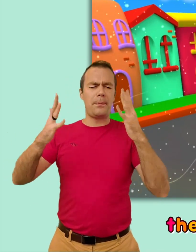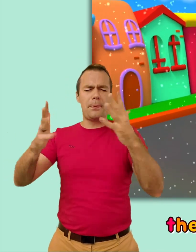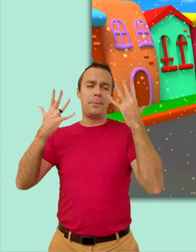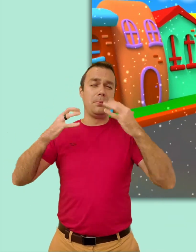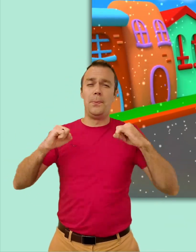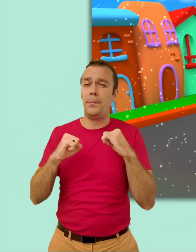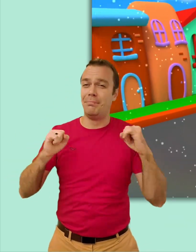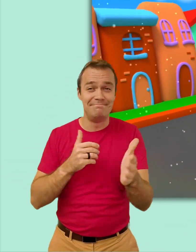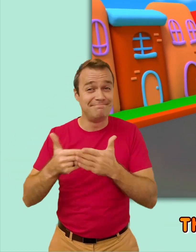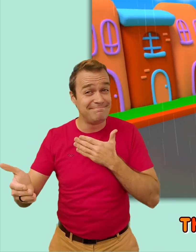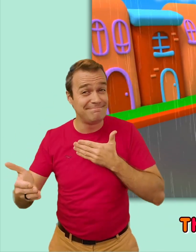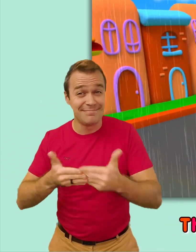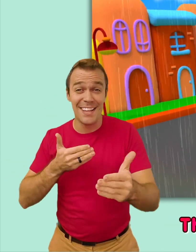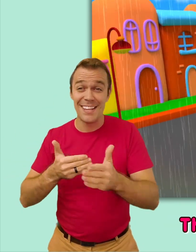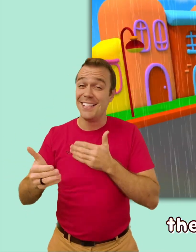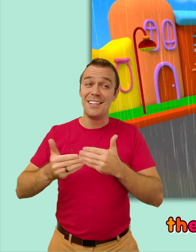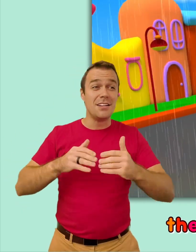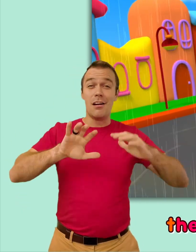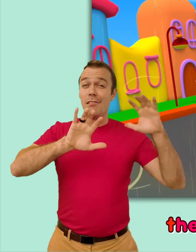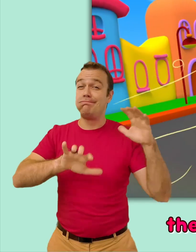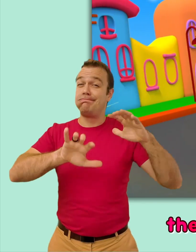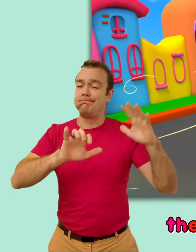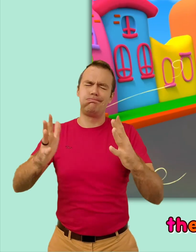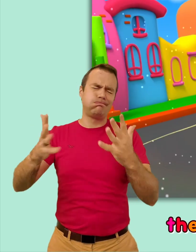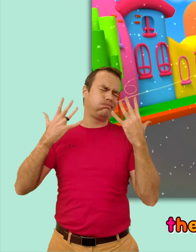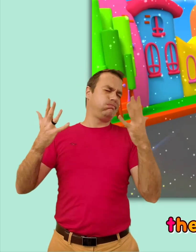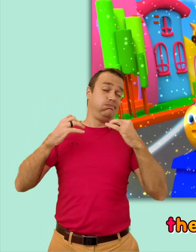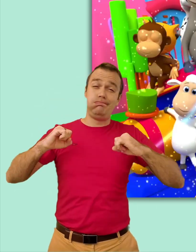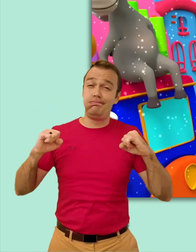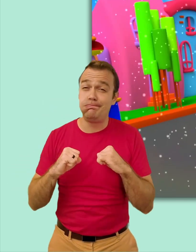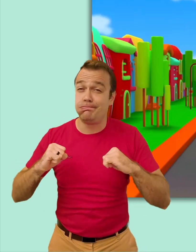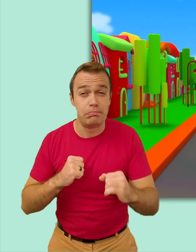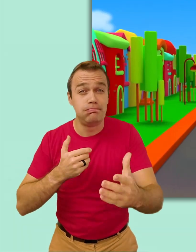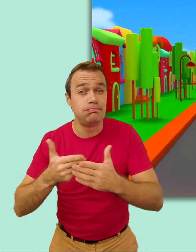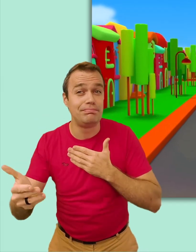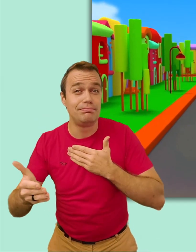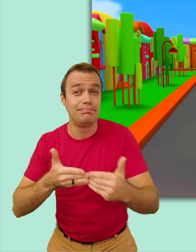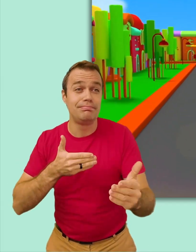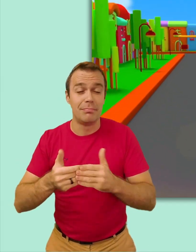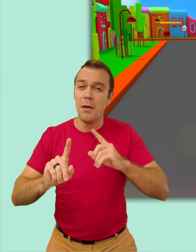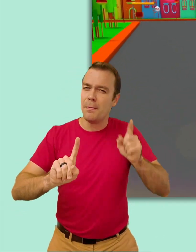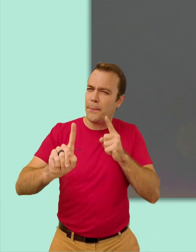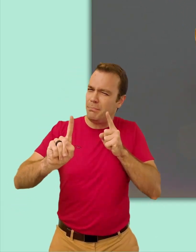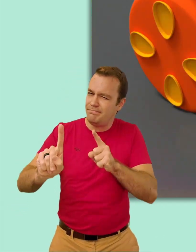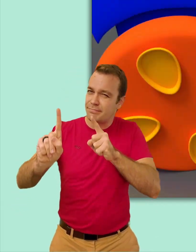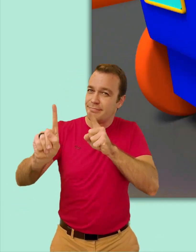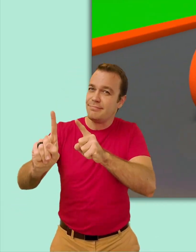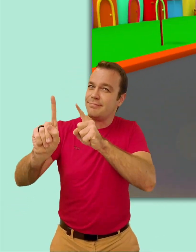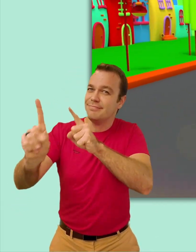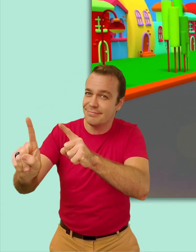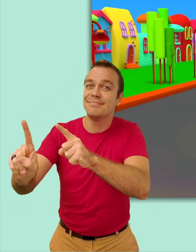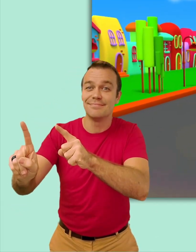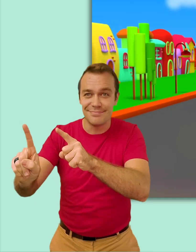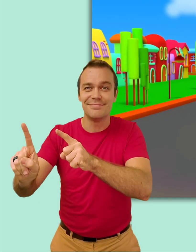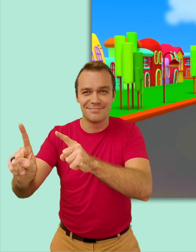snow. Through the rain, through the storm, through the snow. We go, we go, we